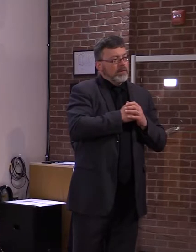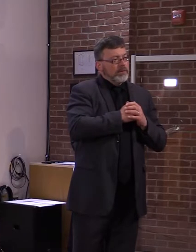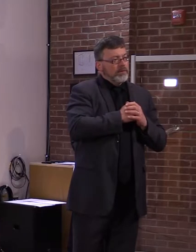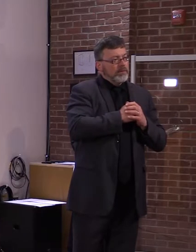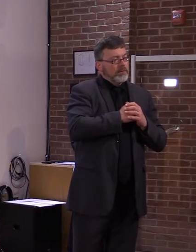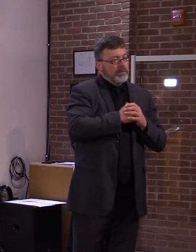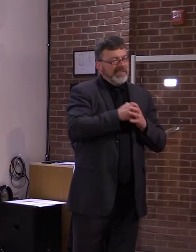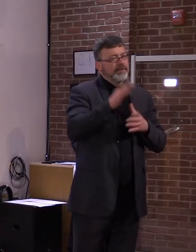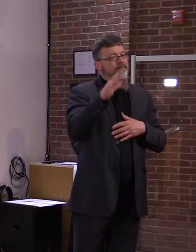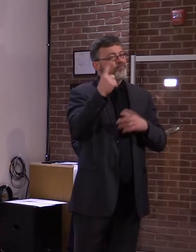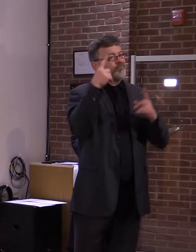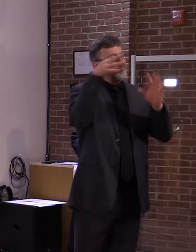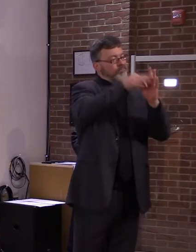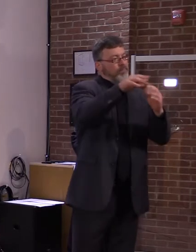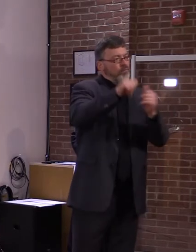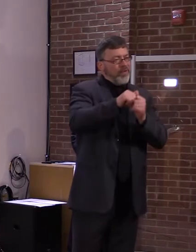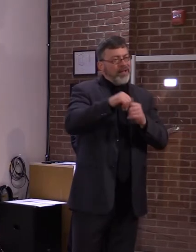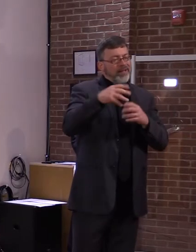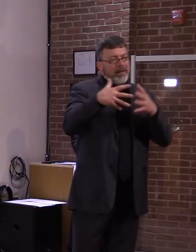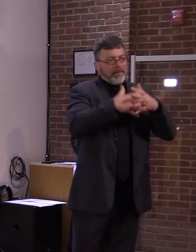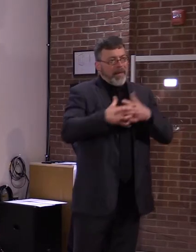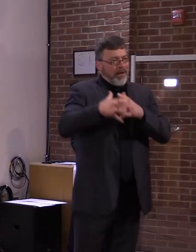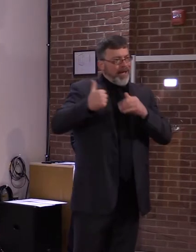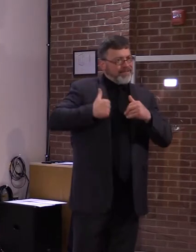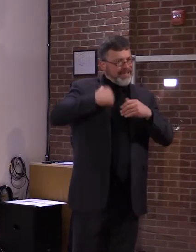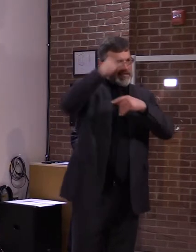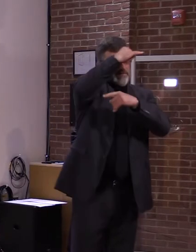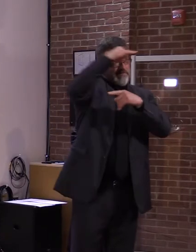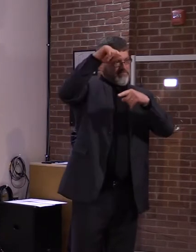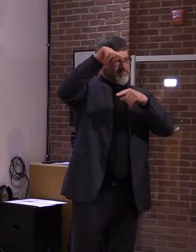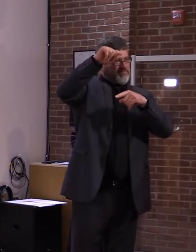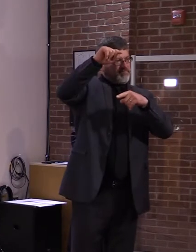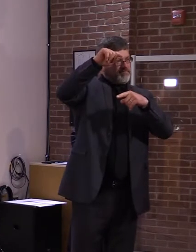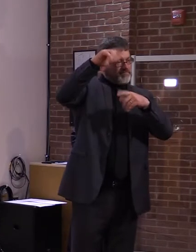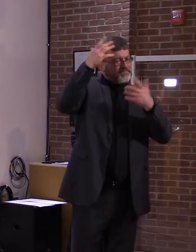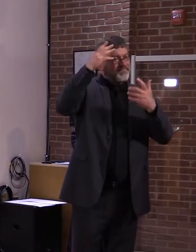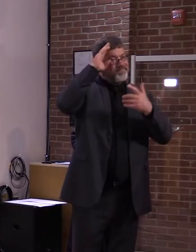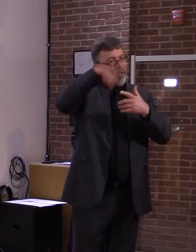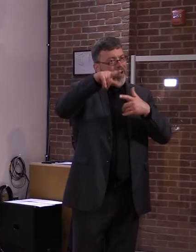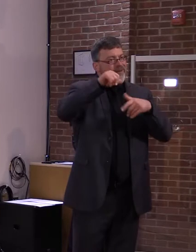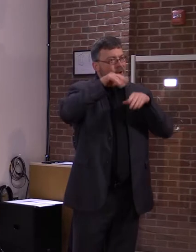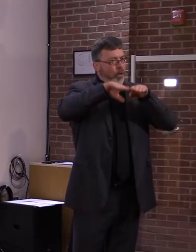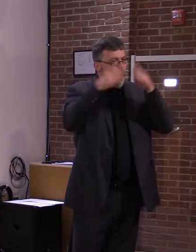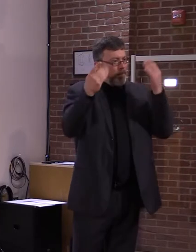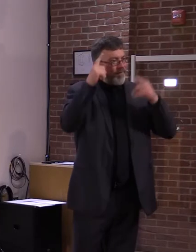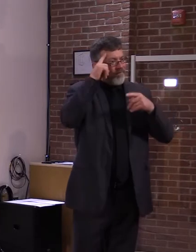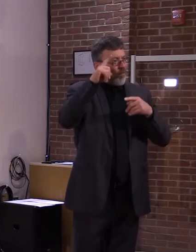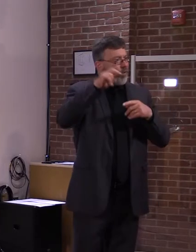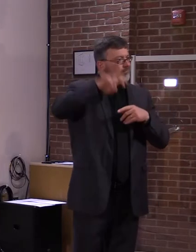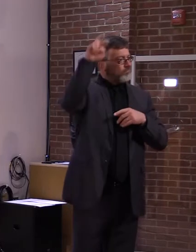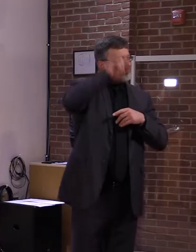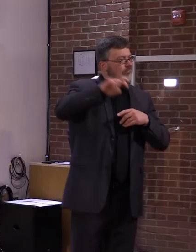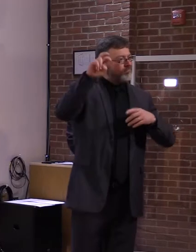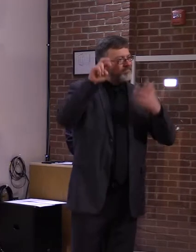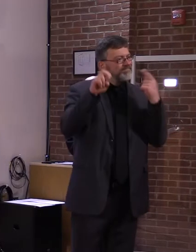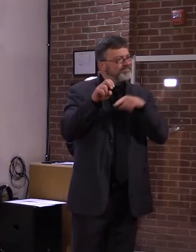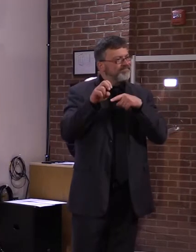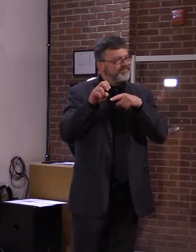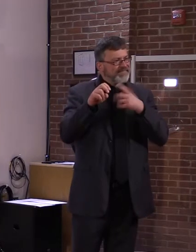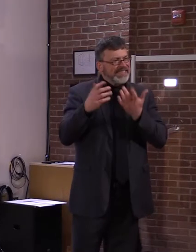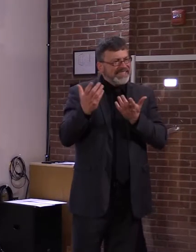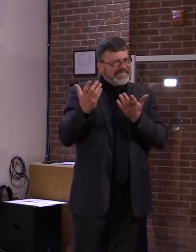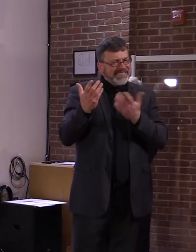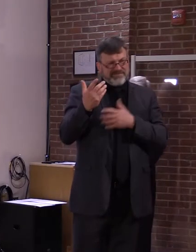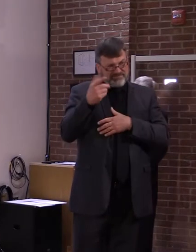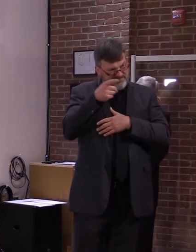the northern half of Vermont. I'm wondering how much lobbying you're doing in order to, to encourage them to,